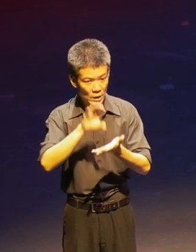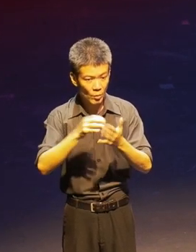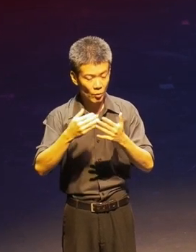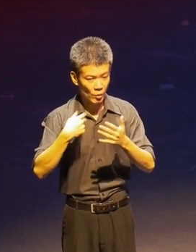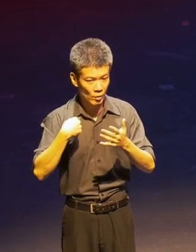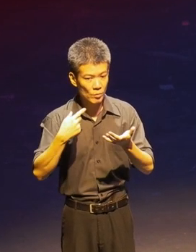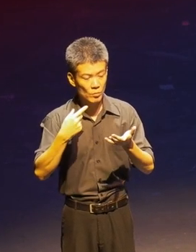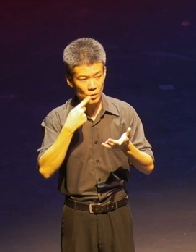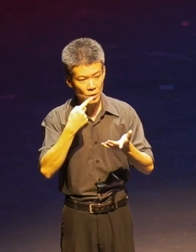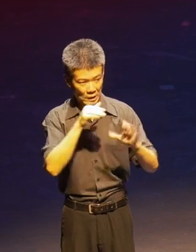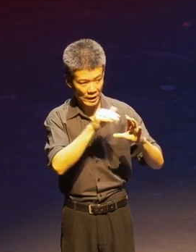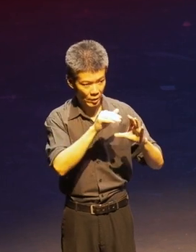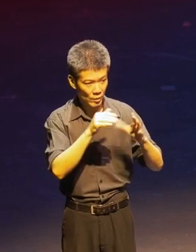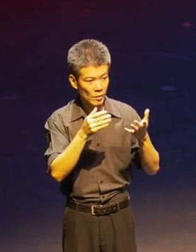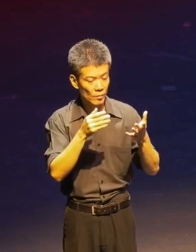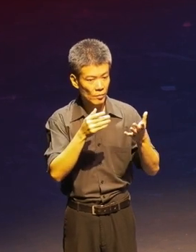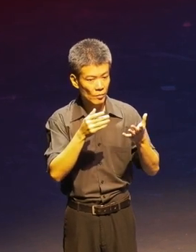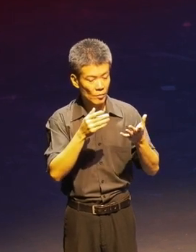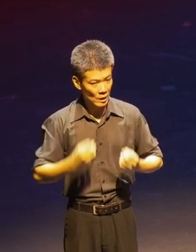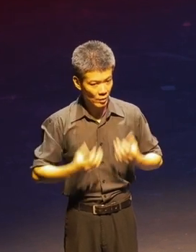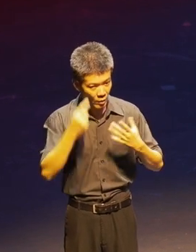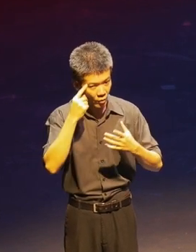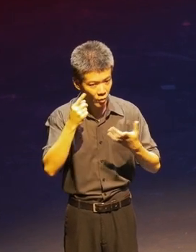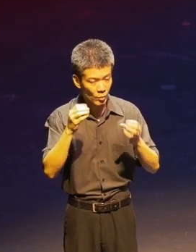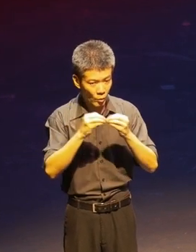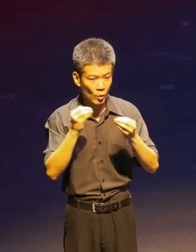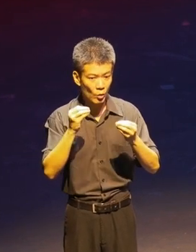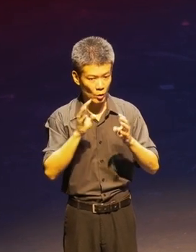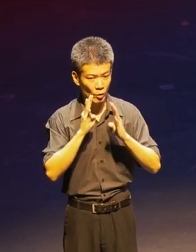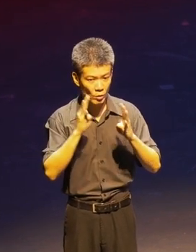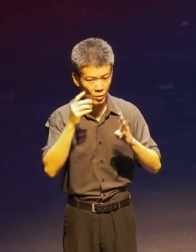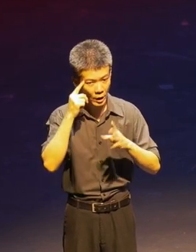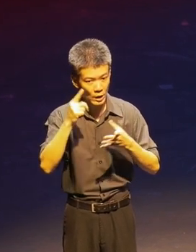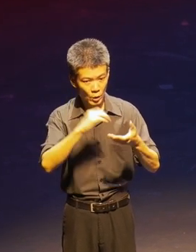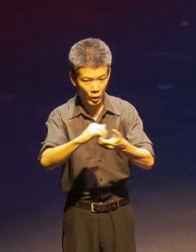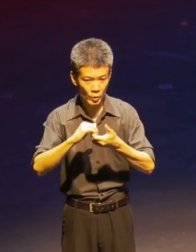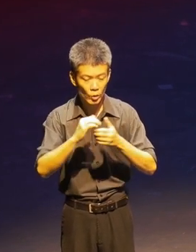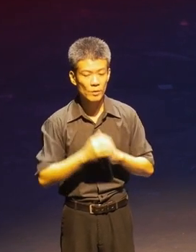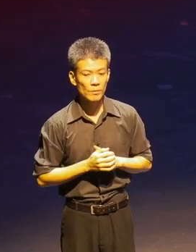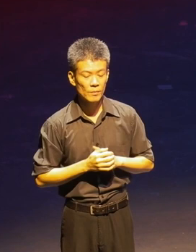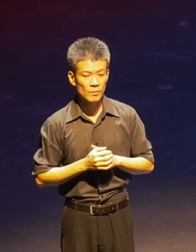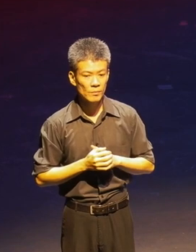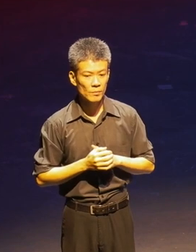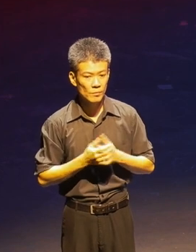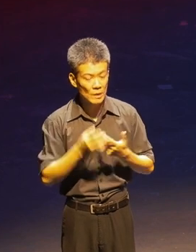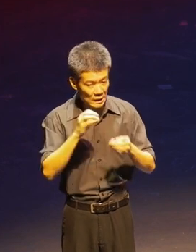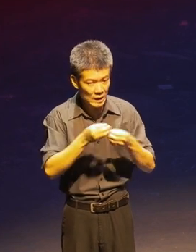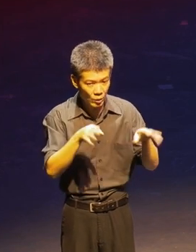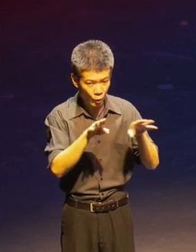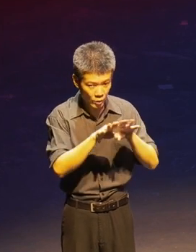find the space accessible, inspiring, and ripe for fruitful conversation and collaboration. In